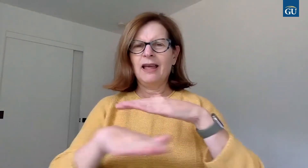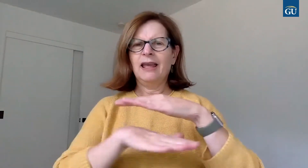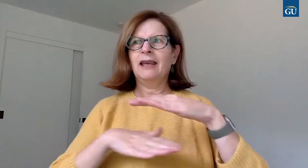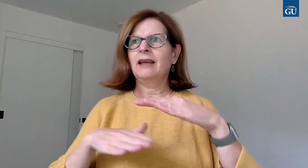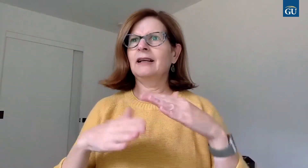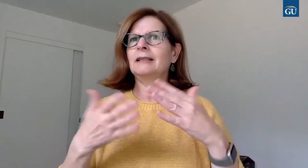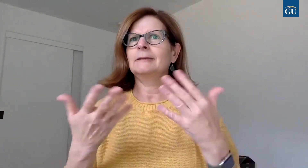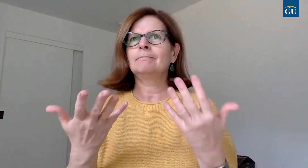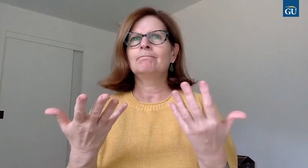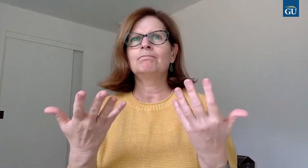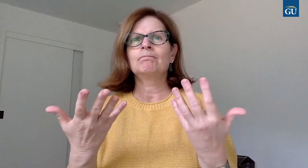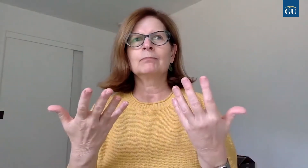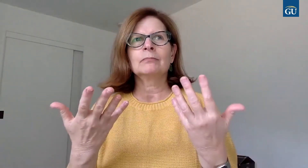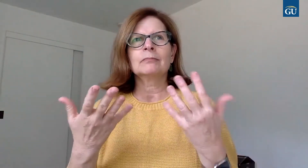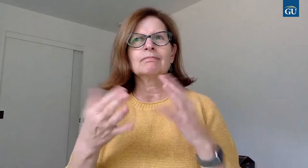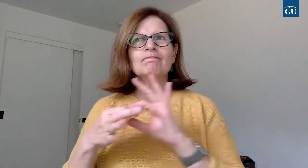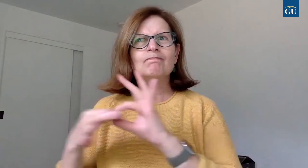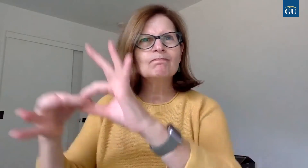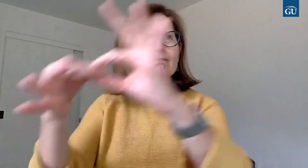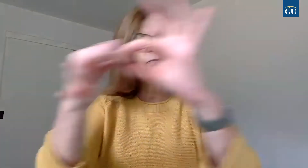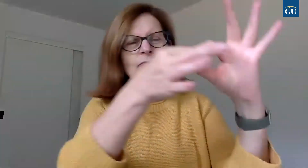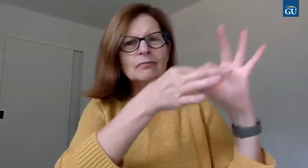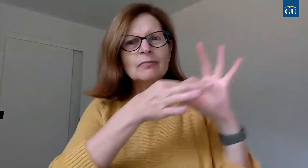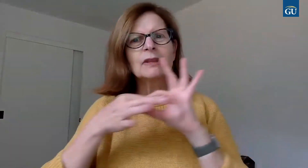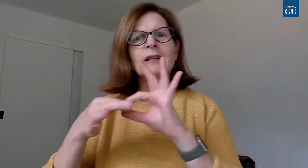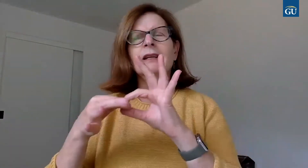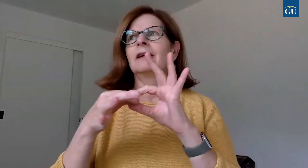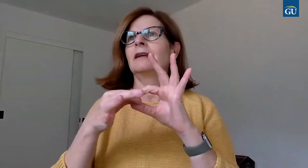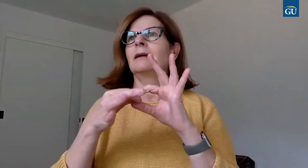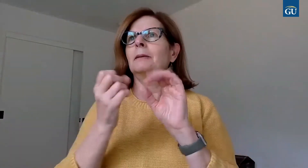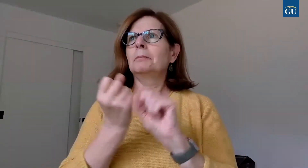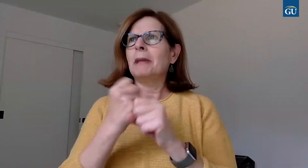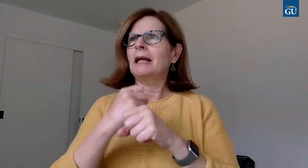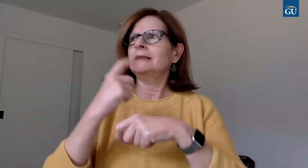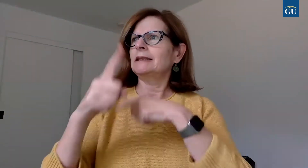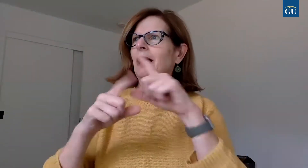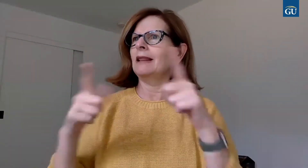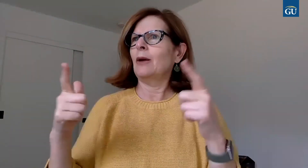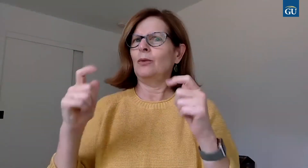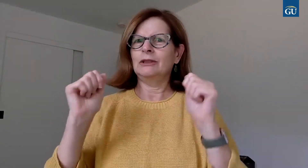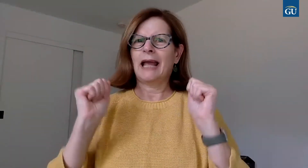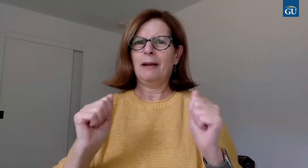And what are the underlying factors that allow for sign languages to vary in interesting ways?